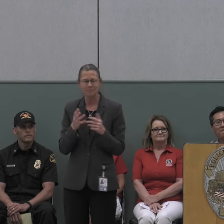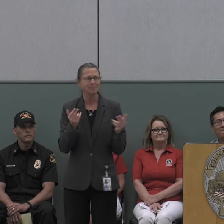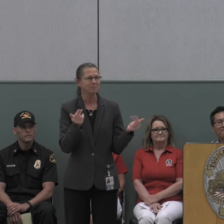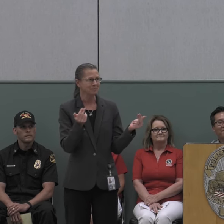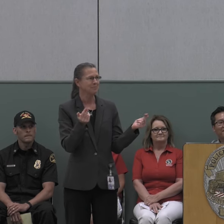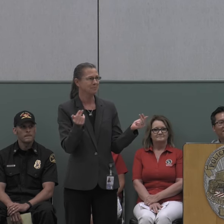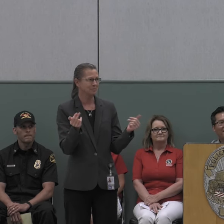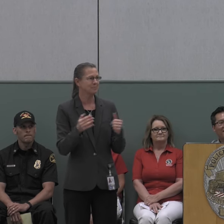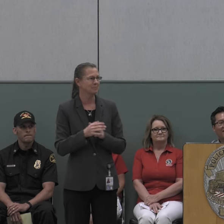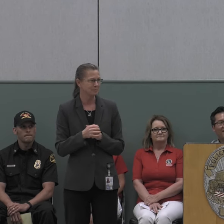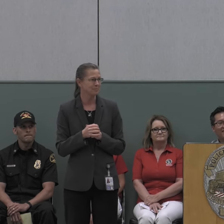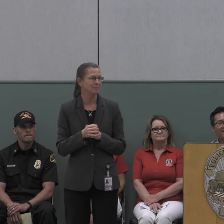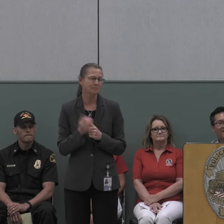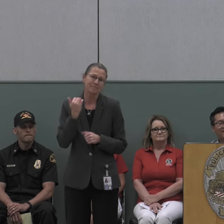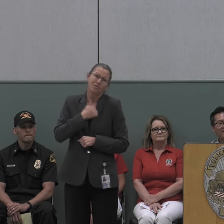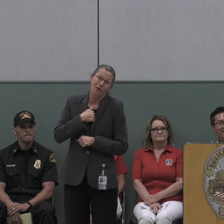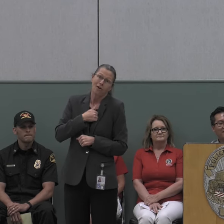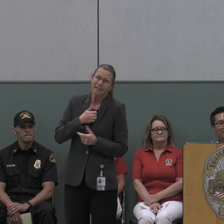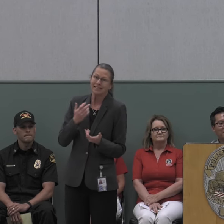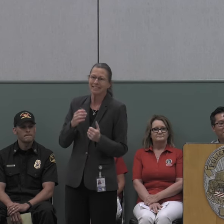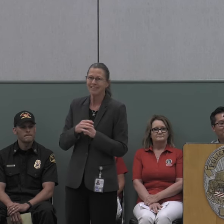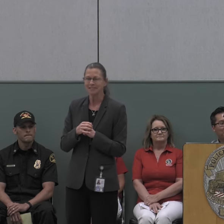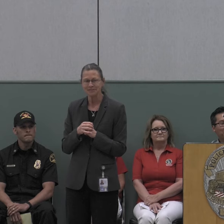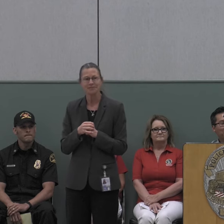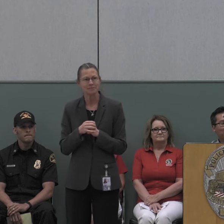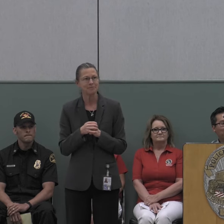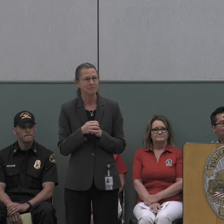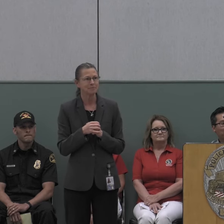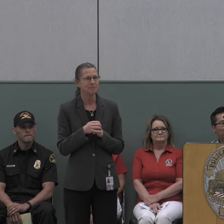Sorry, but, you know.